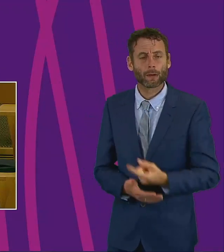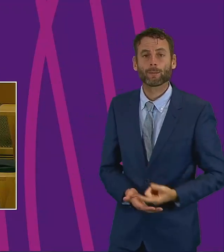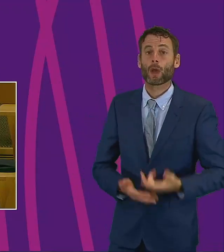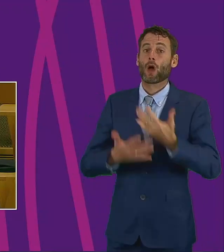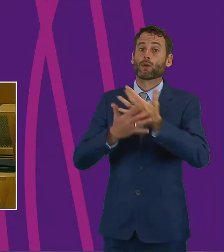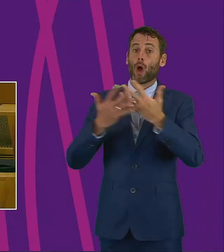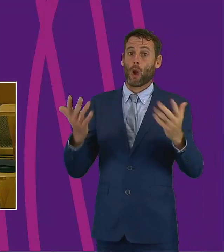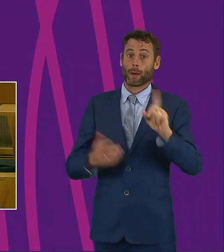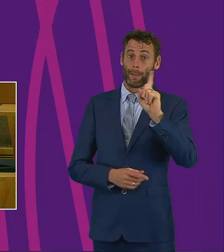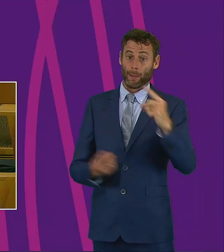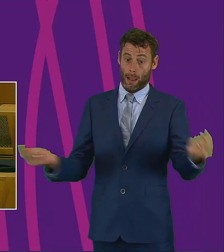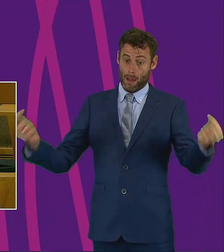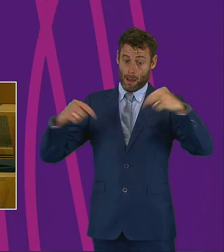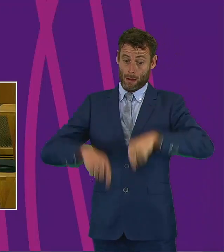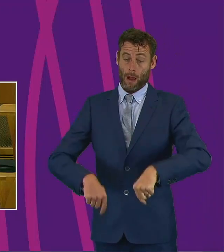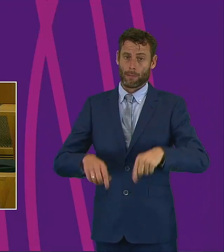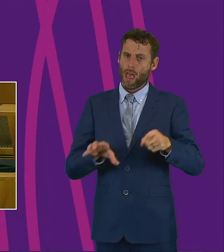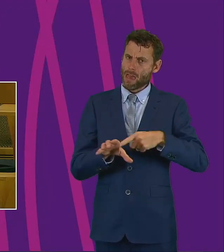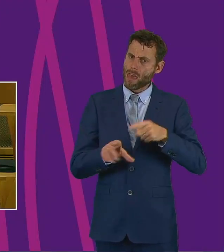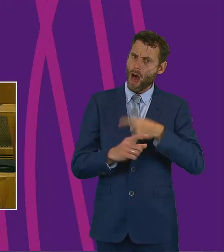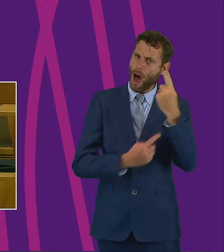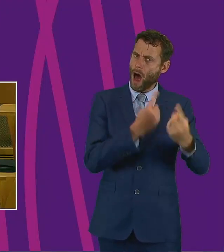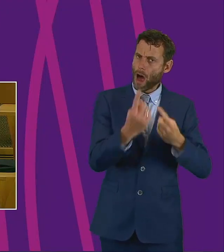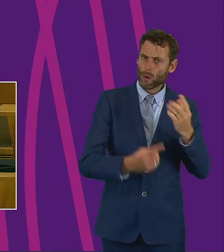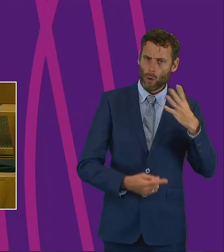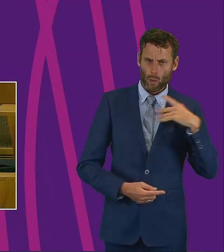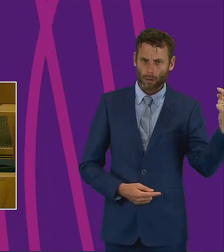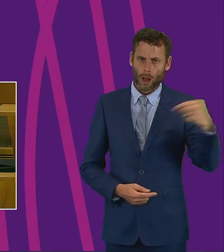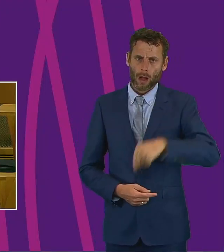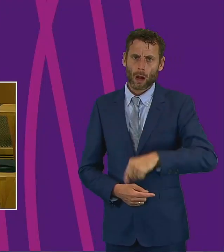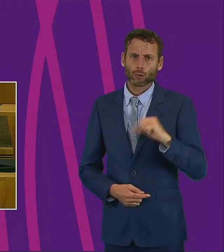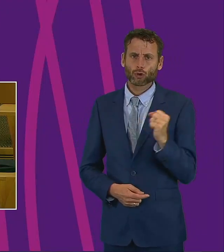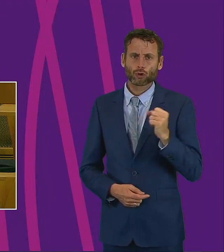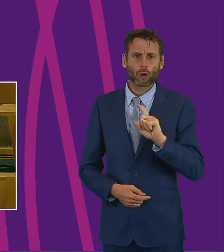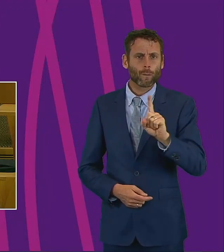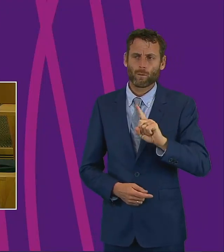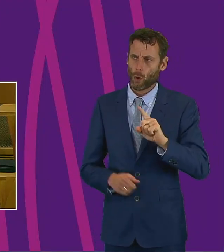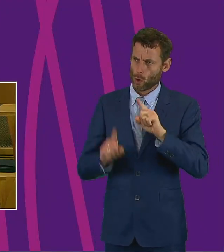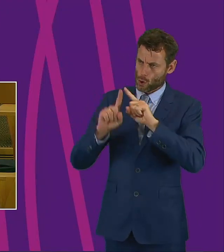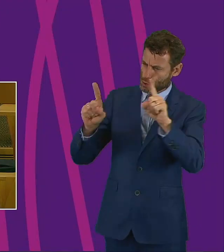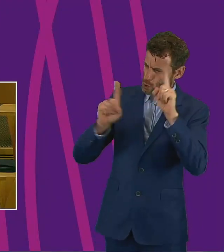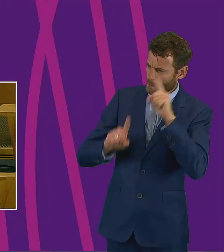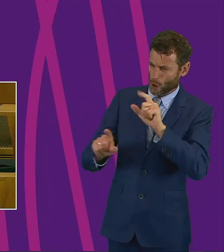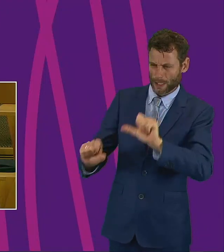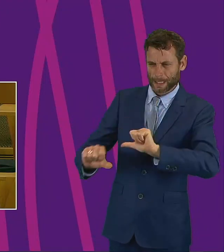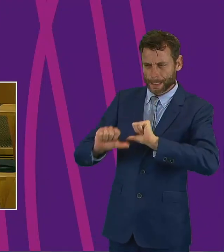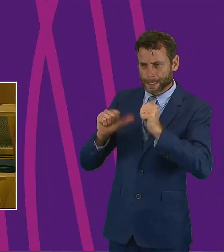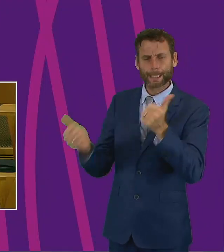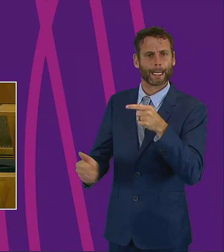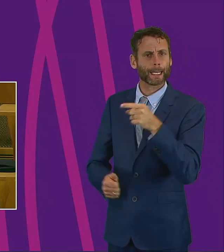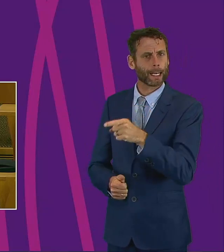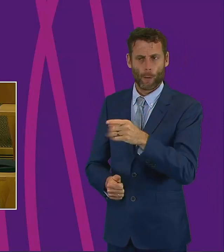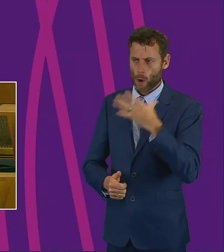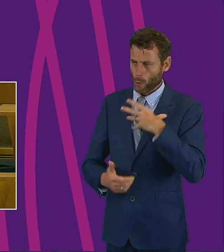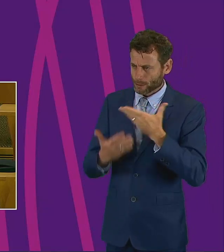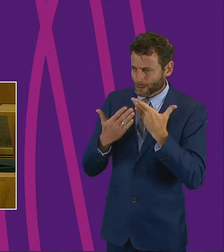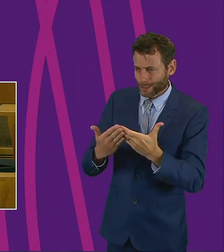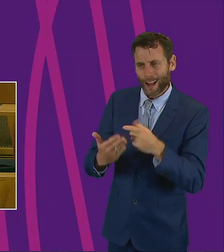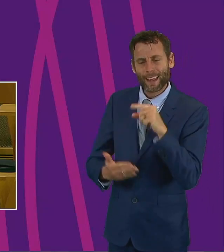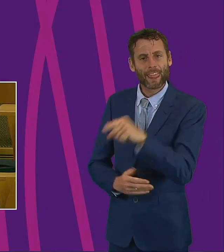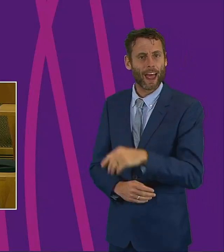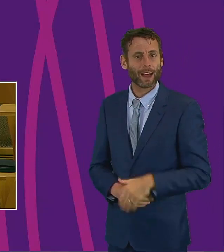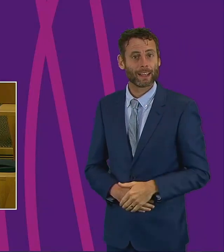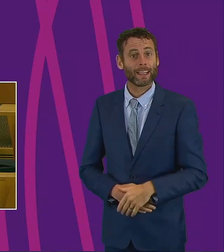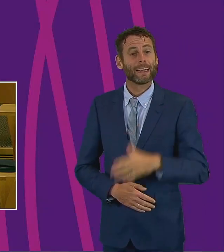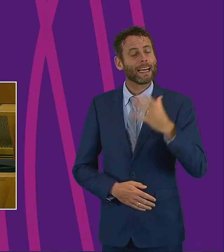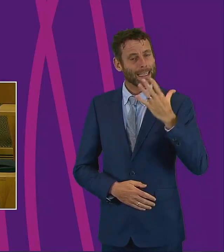of our brilliant universities, and we have a duty to keep them safe when they are here. Yesterday we heard about 11 new